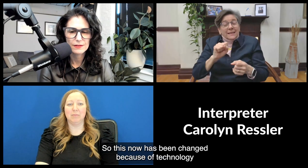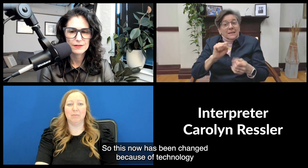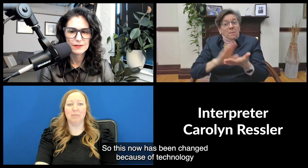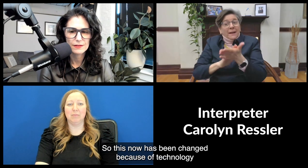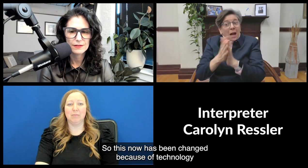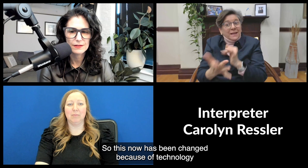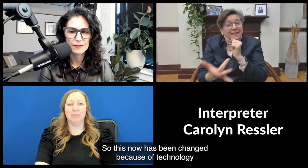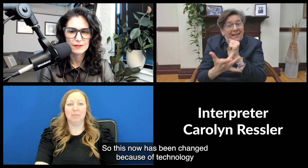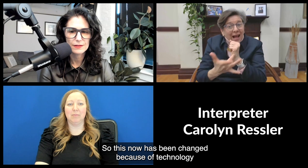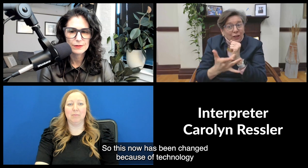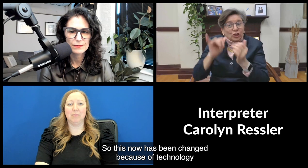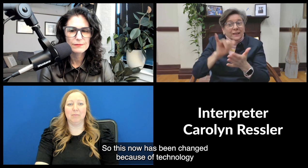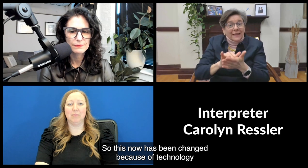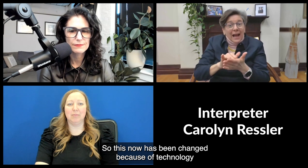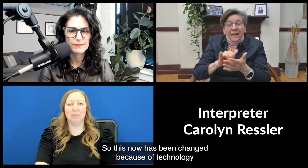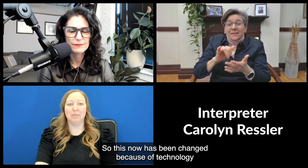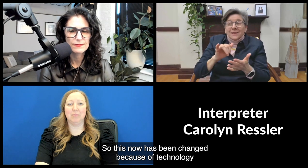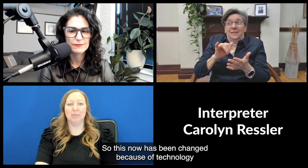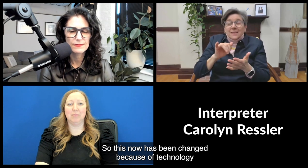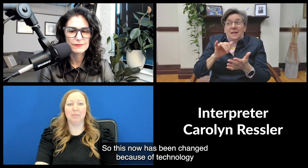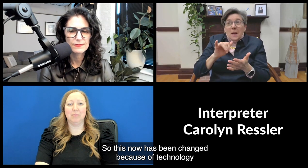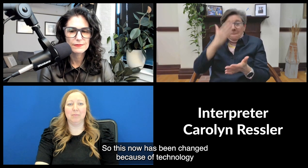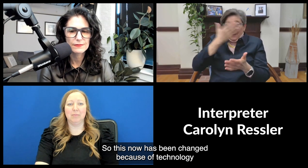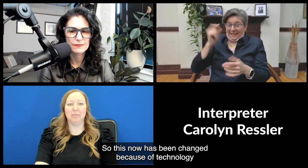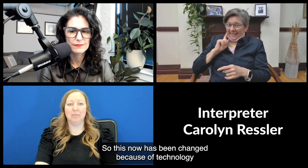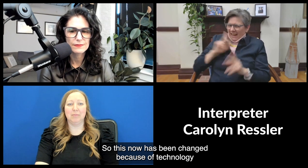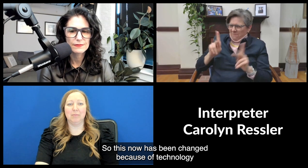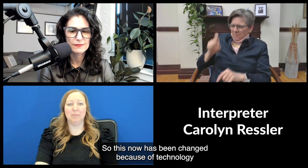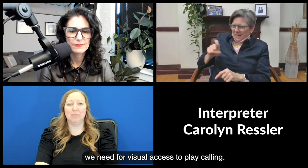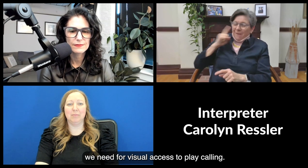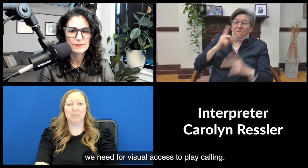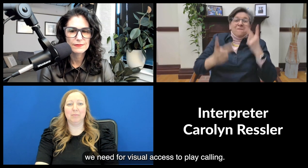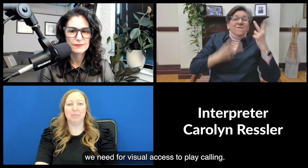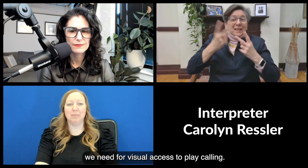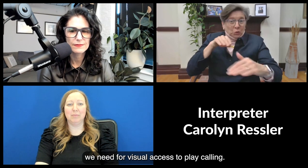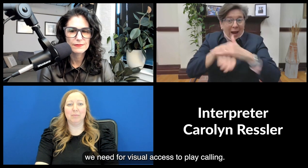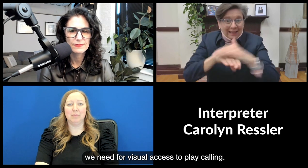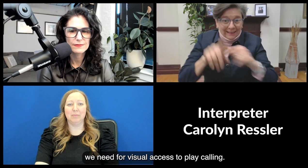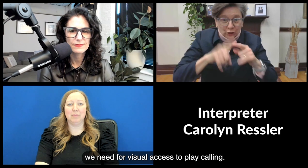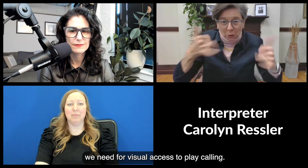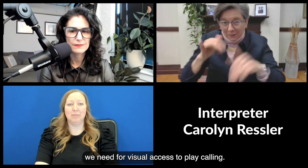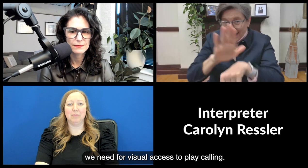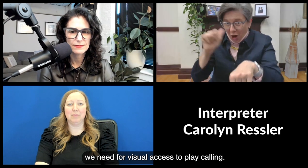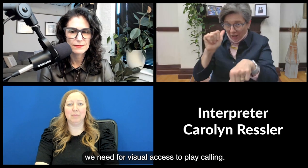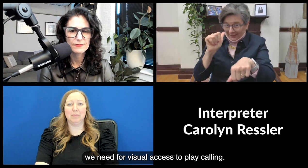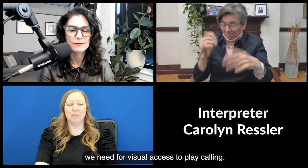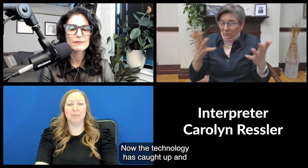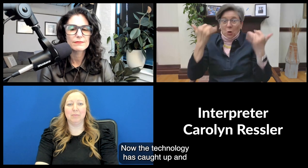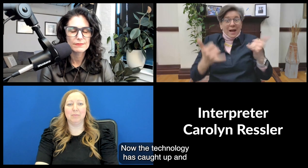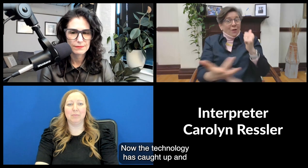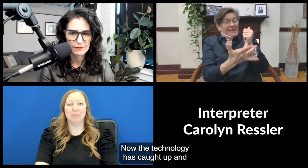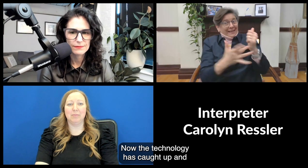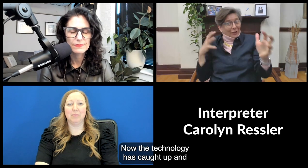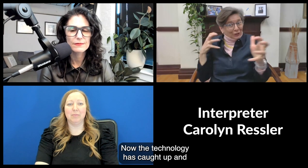ourselves. So this now has been changed because of technology, technology that deaf